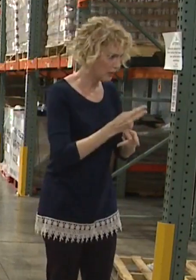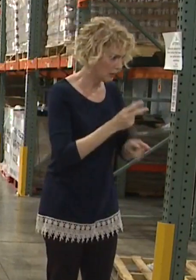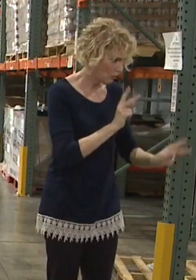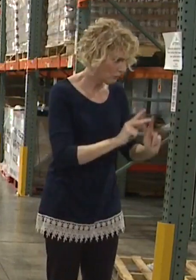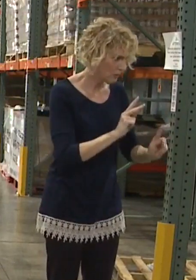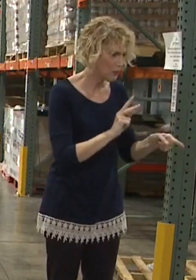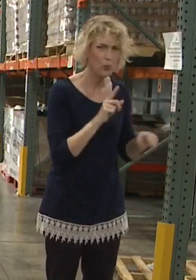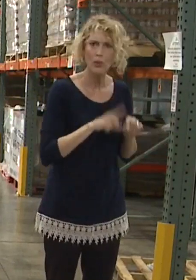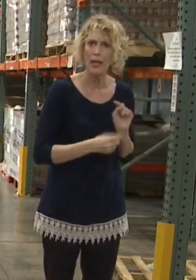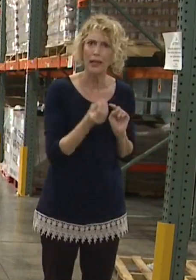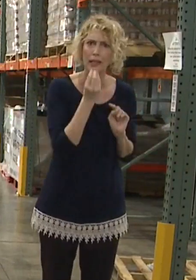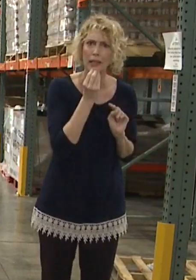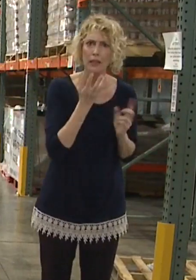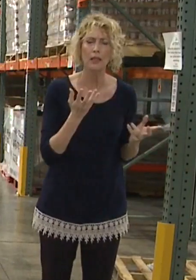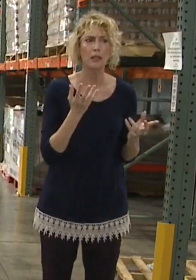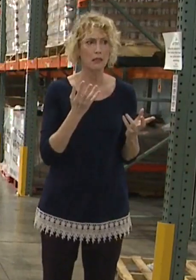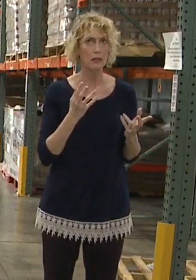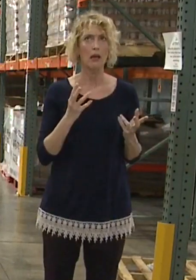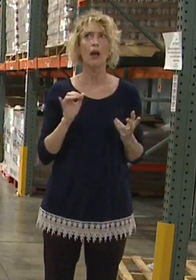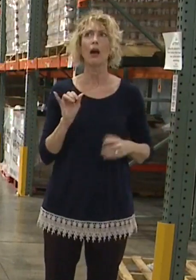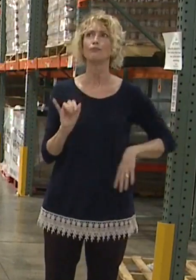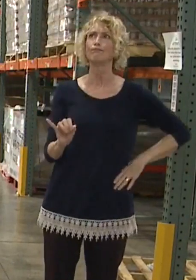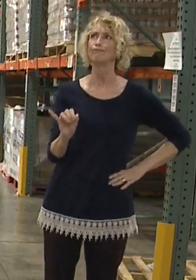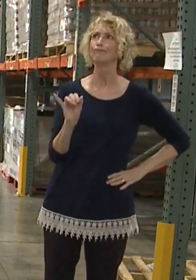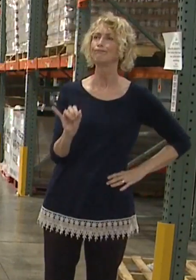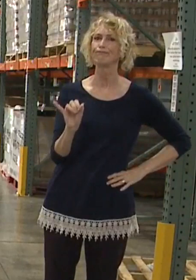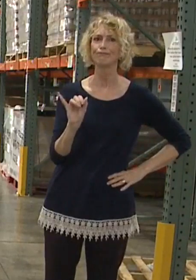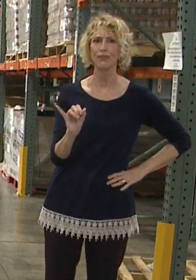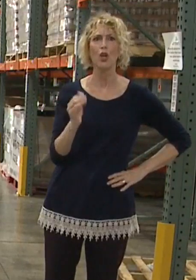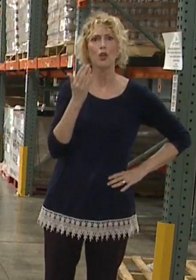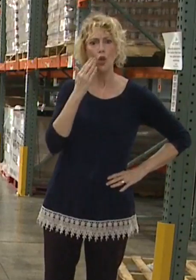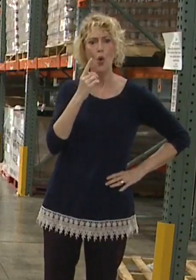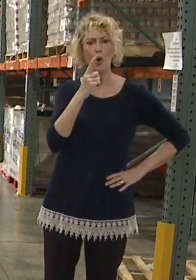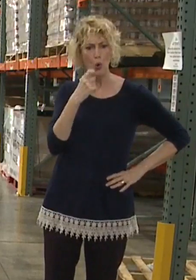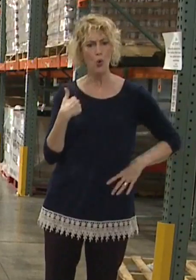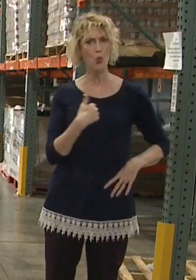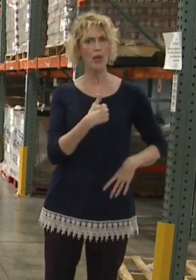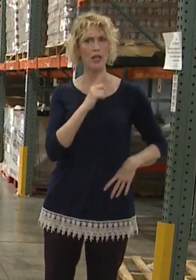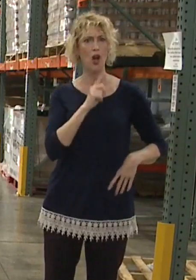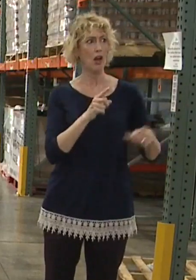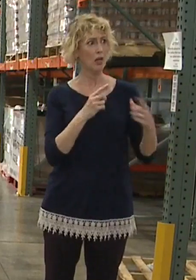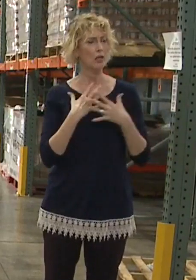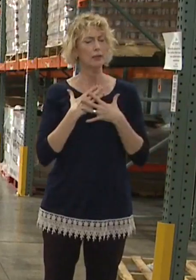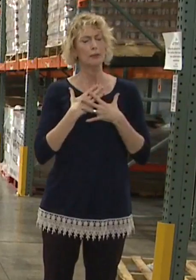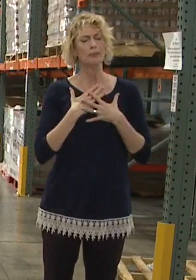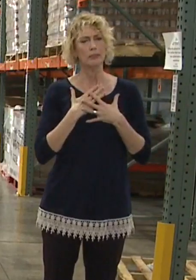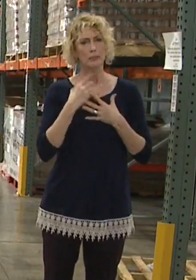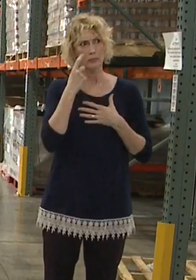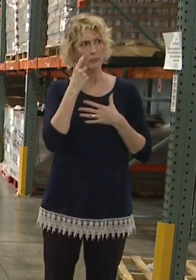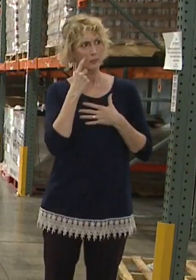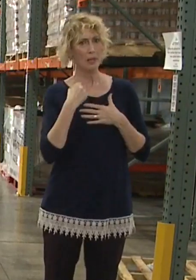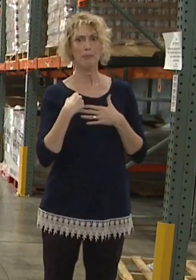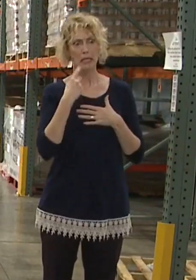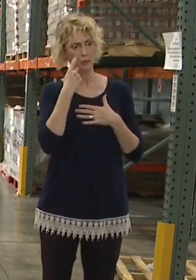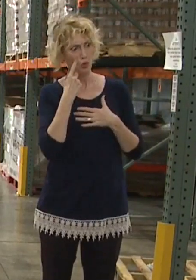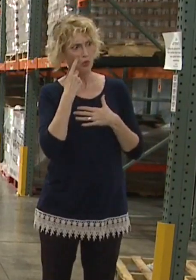eat. And again, it tells us who we are as a people. You know, Ron, you got choked up. You got me choked